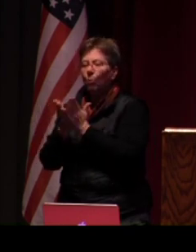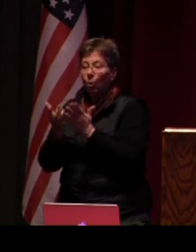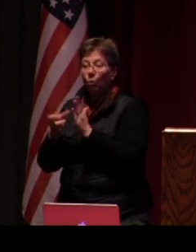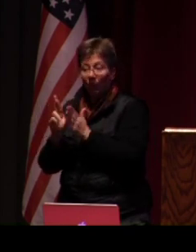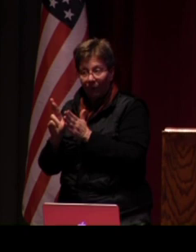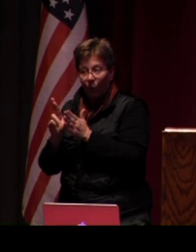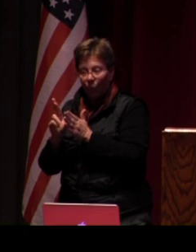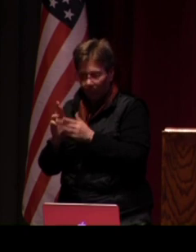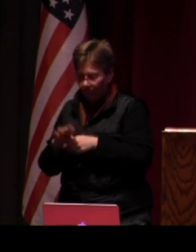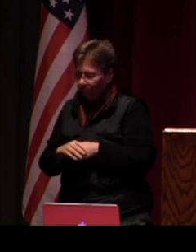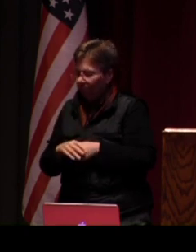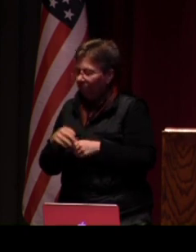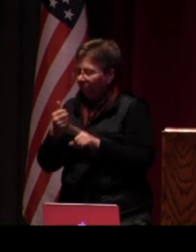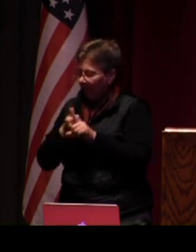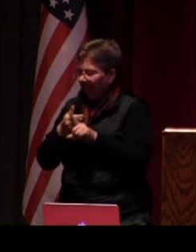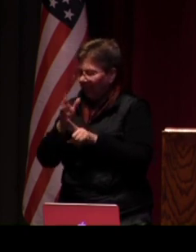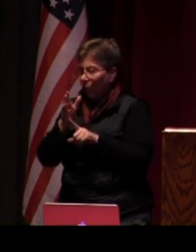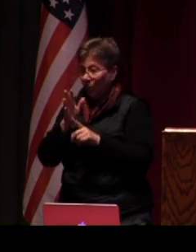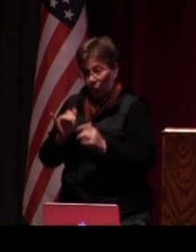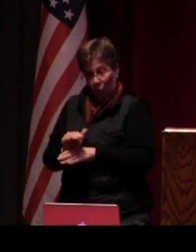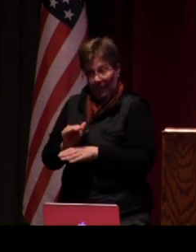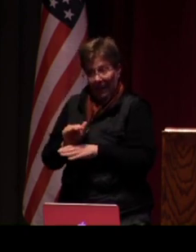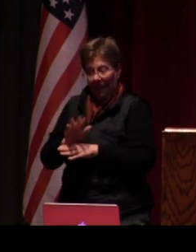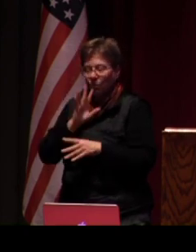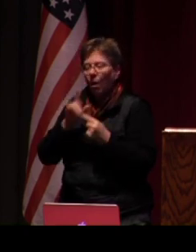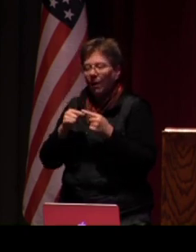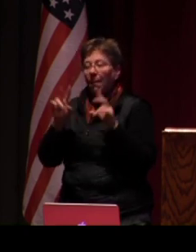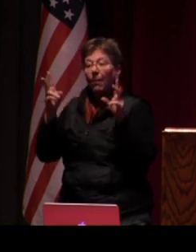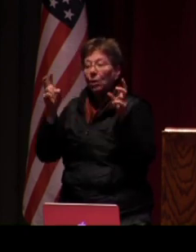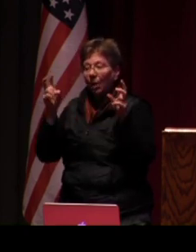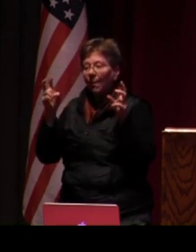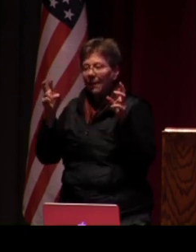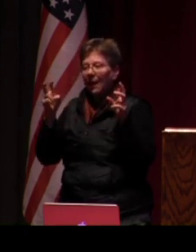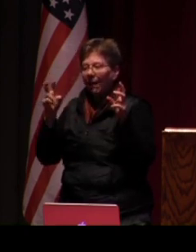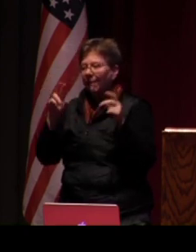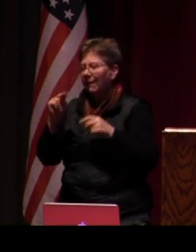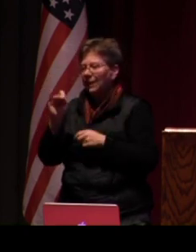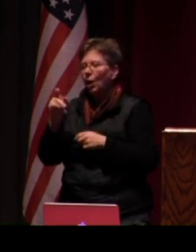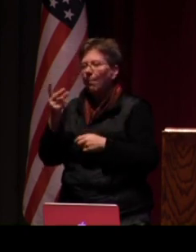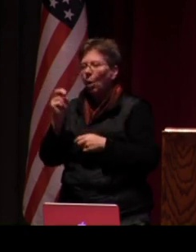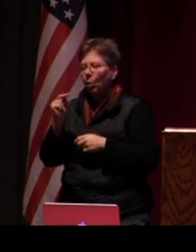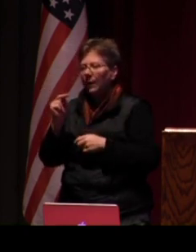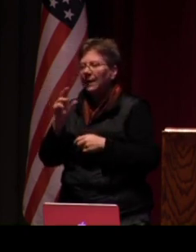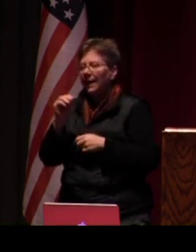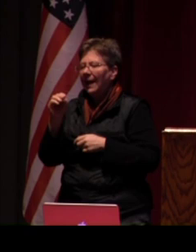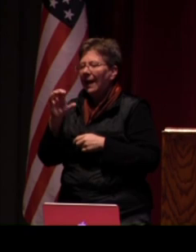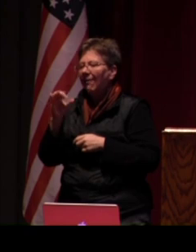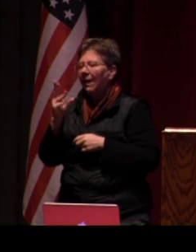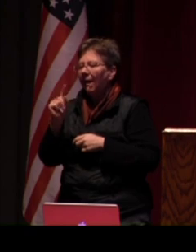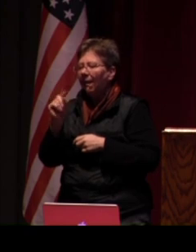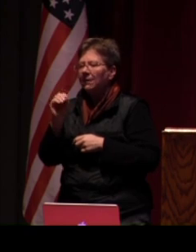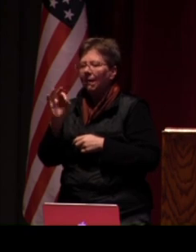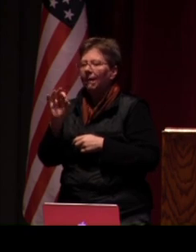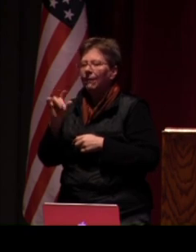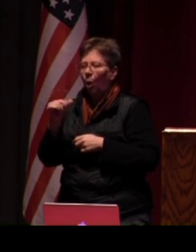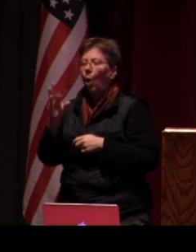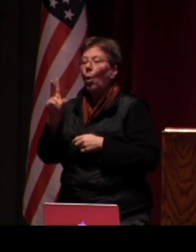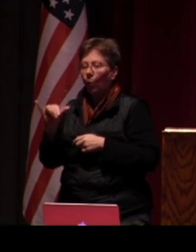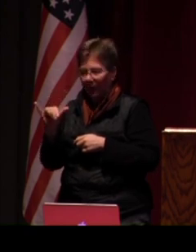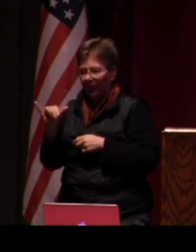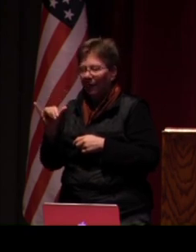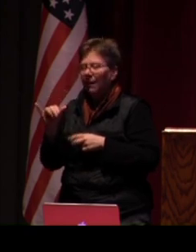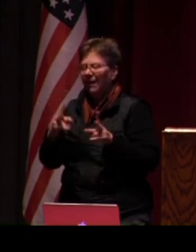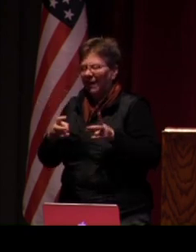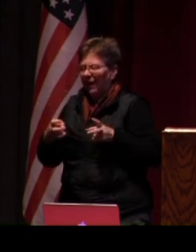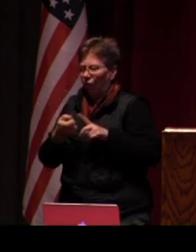Review. He will speak to us this evening on the topic of Napoleon and the Cult of Glory, taken